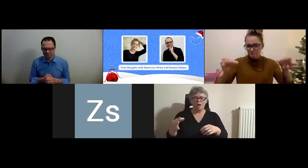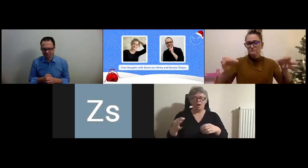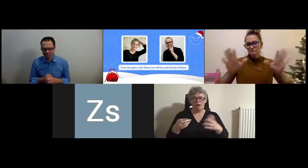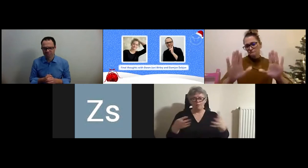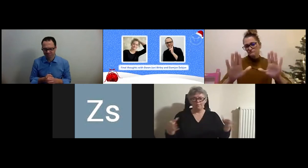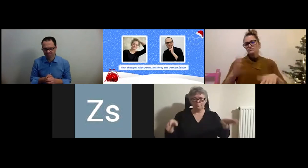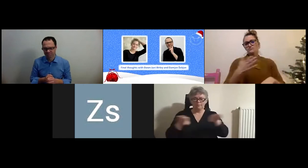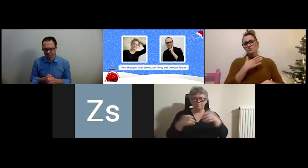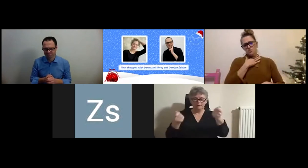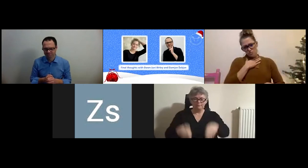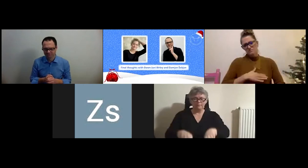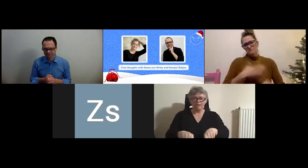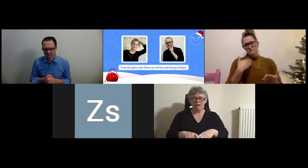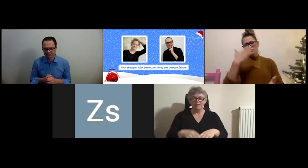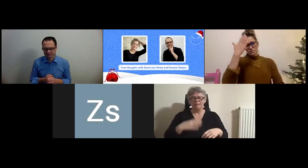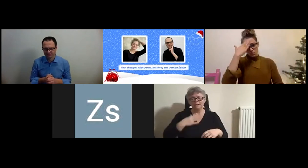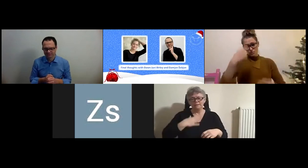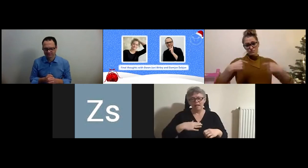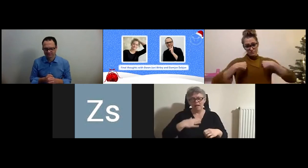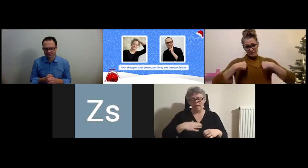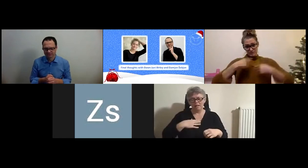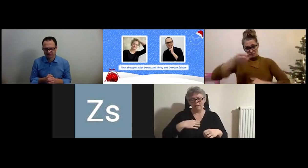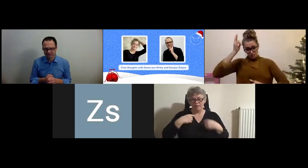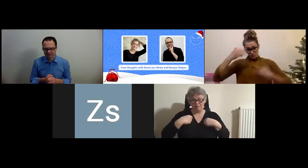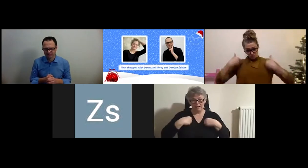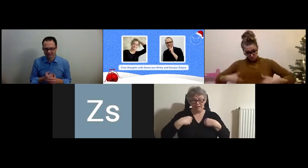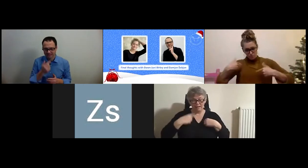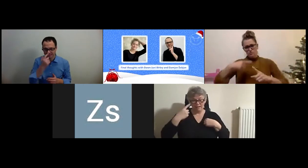today is the very last day.